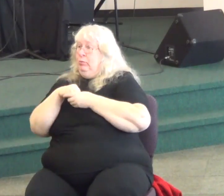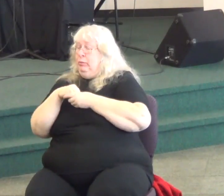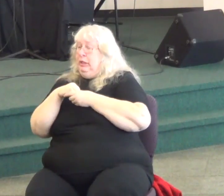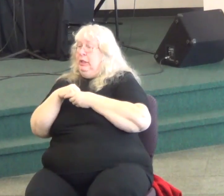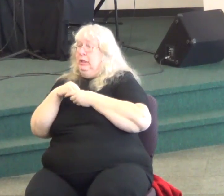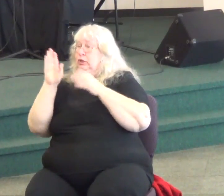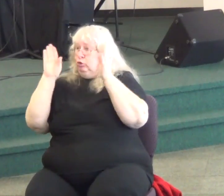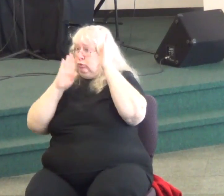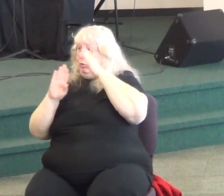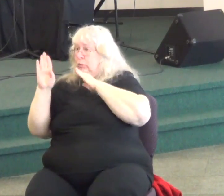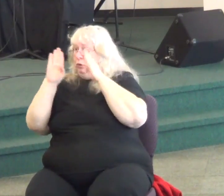foothold.